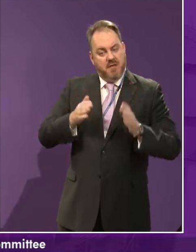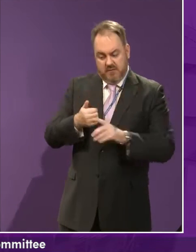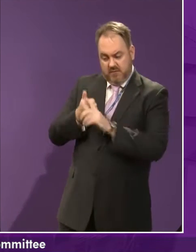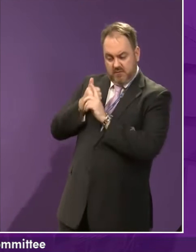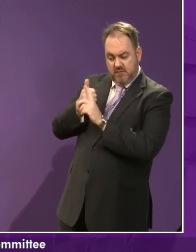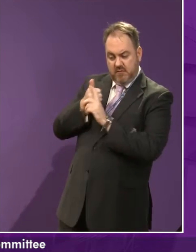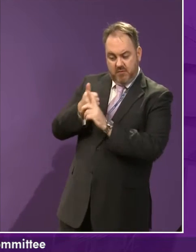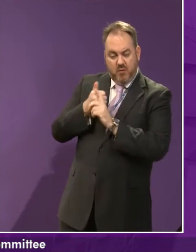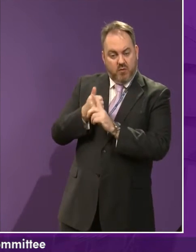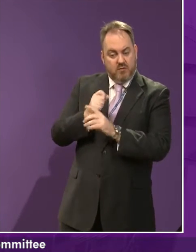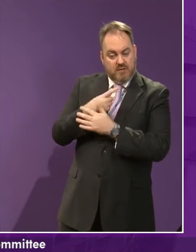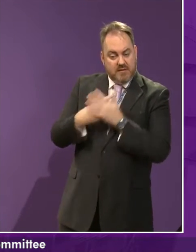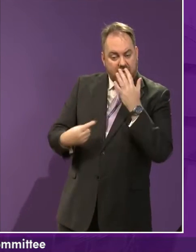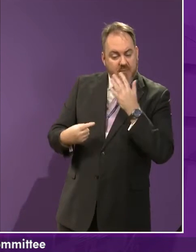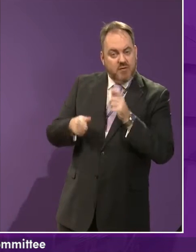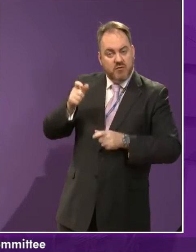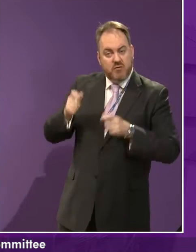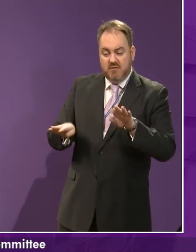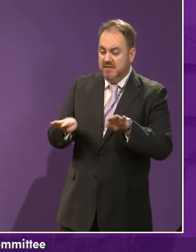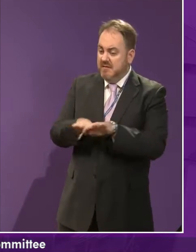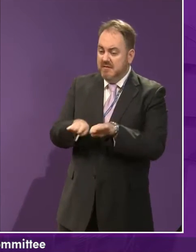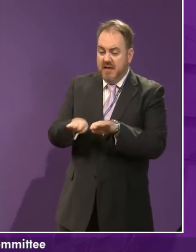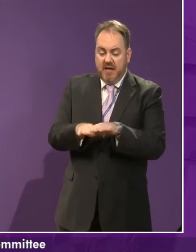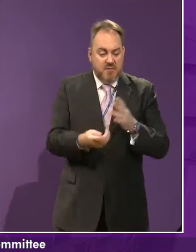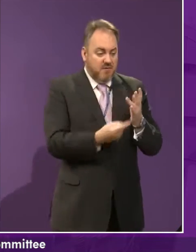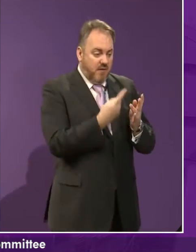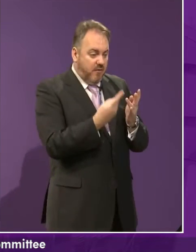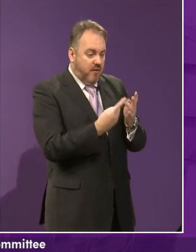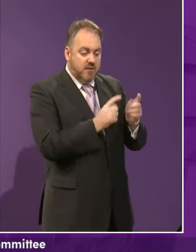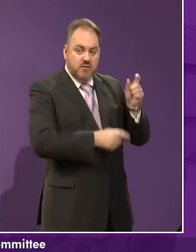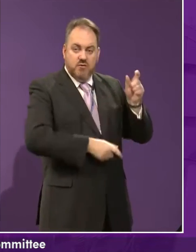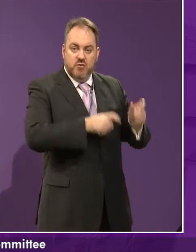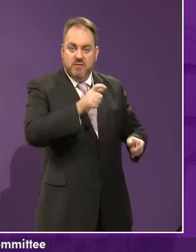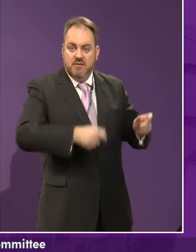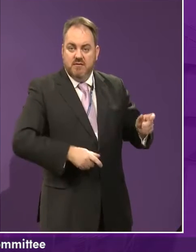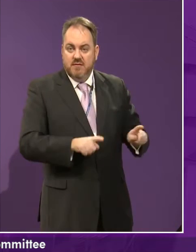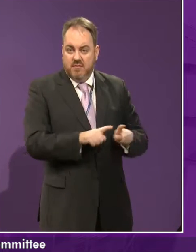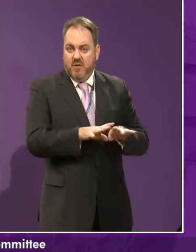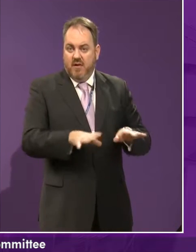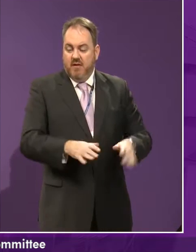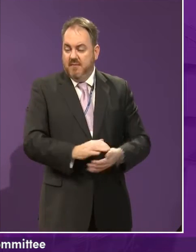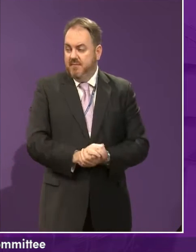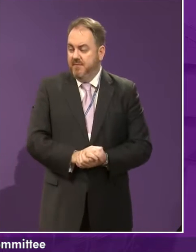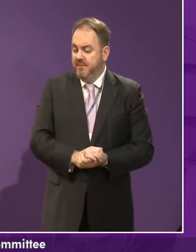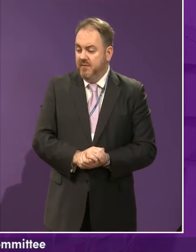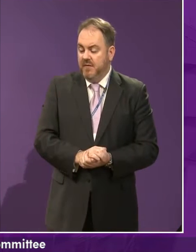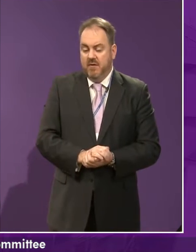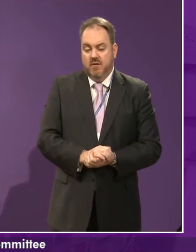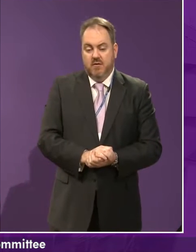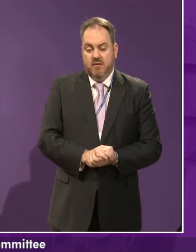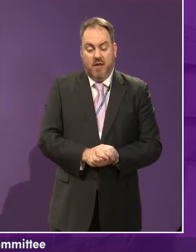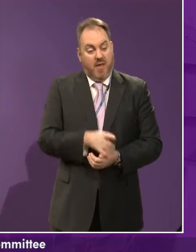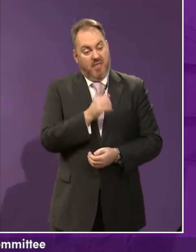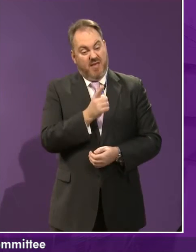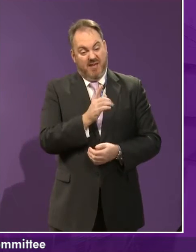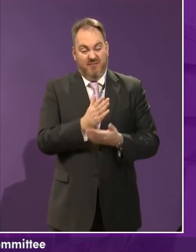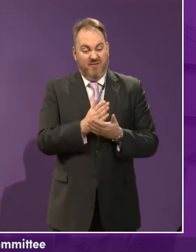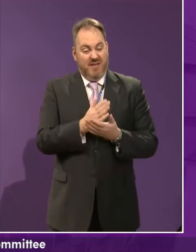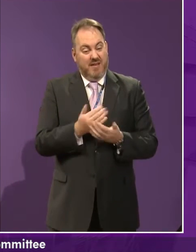we need to do, whether it's in the legislative context or whether it's just good practice or the right thing to do. So I think what we'll be looking